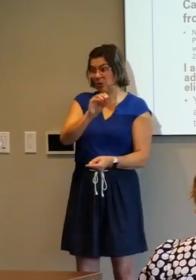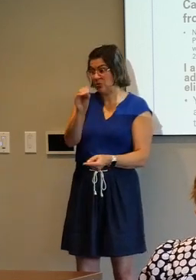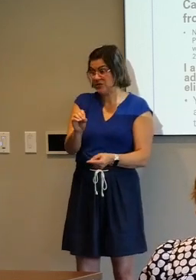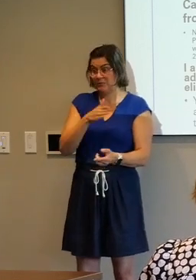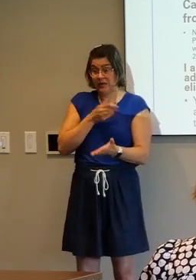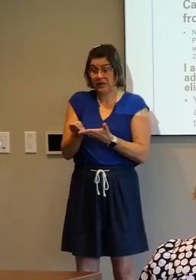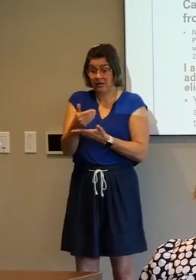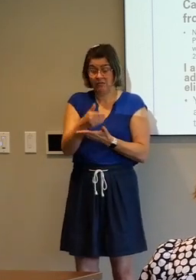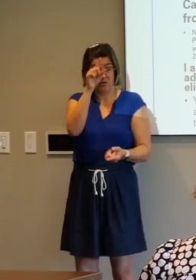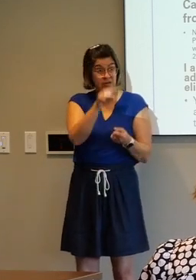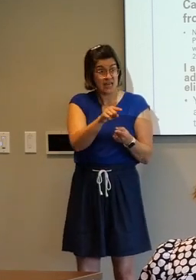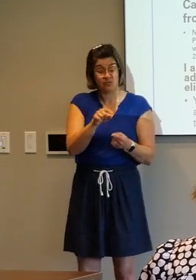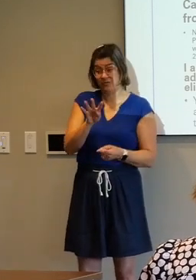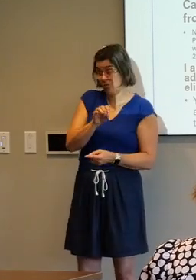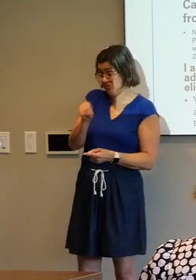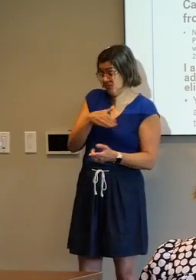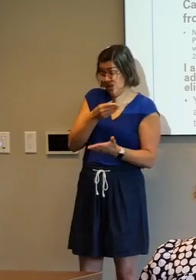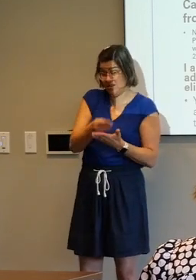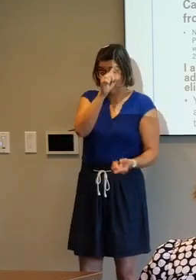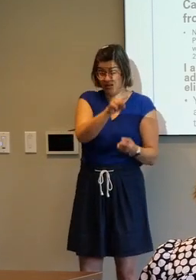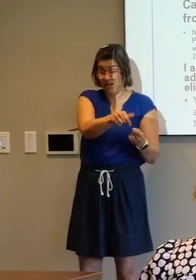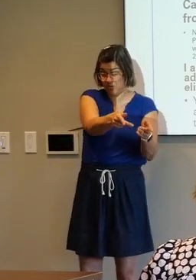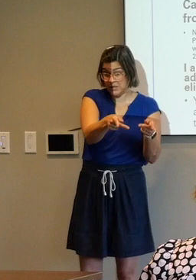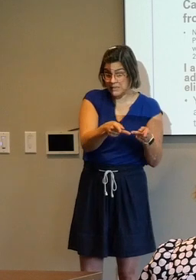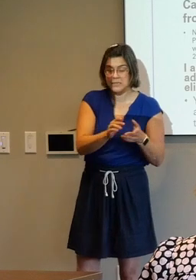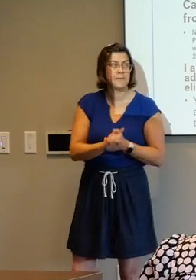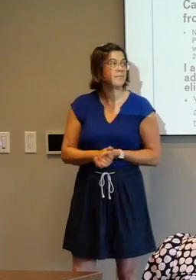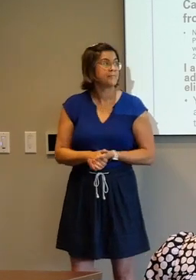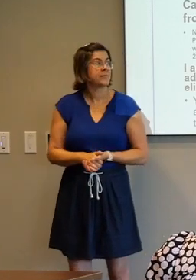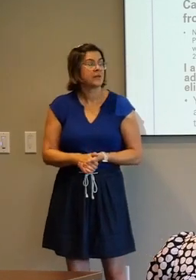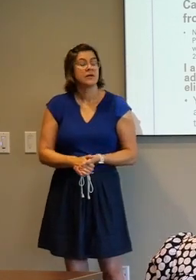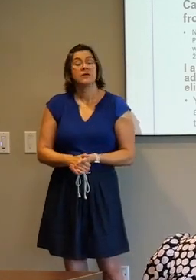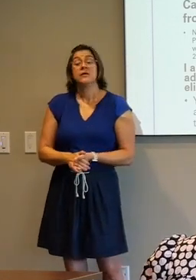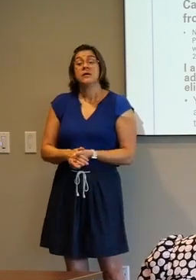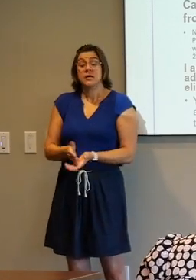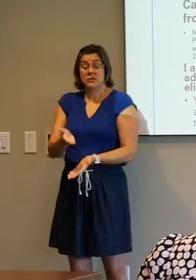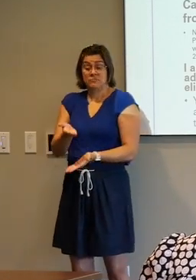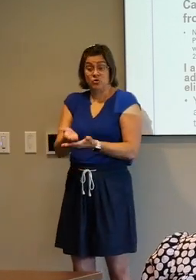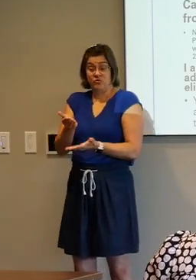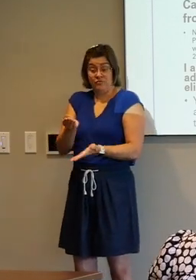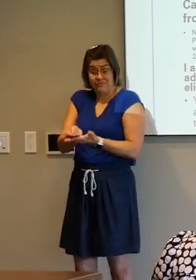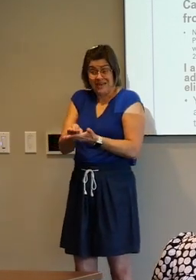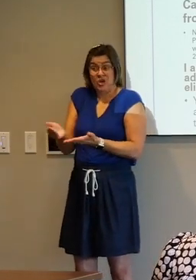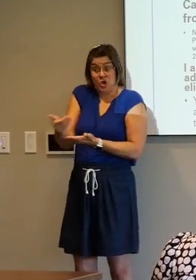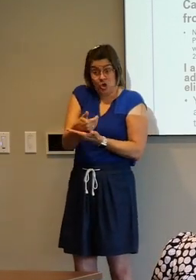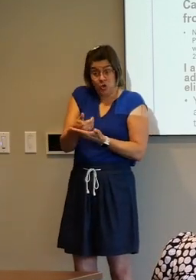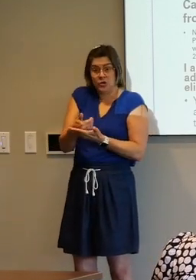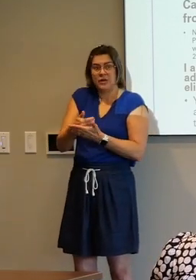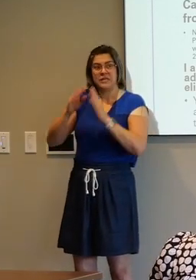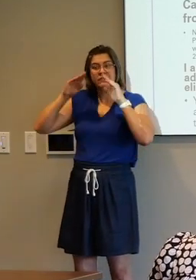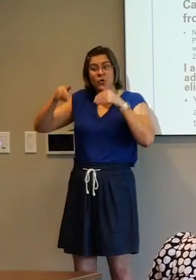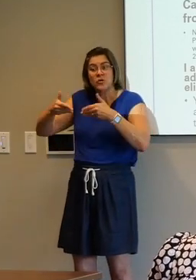30% of my income or 40% of my income. So for the proof of income, it is exclusive to your